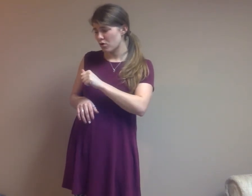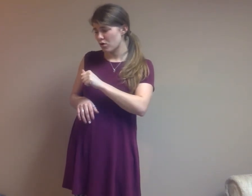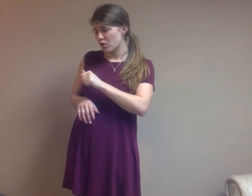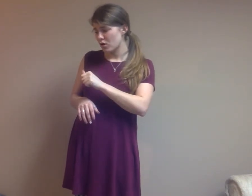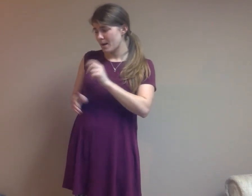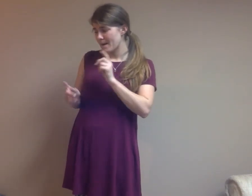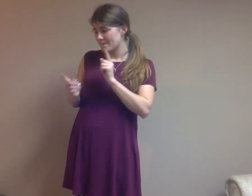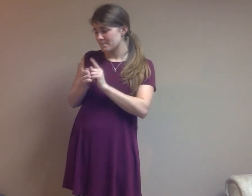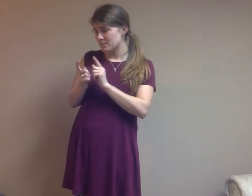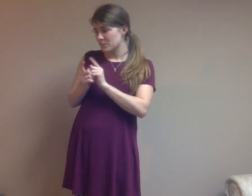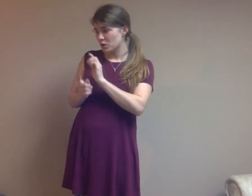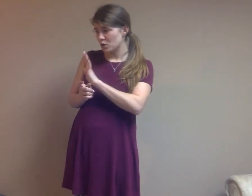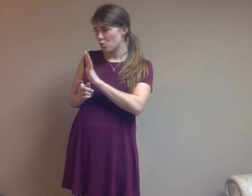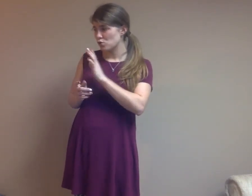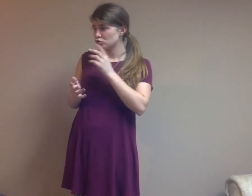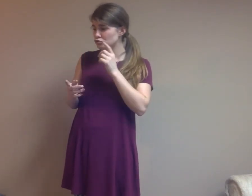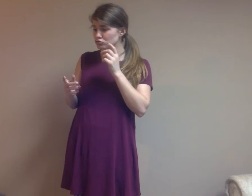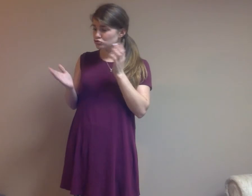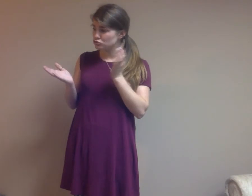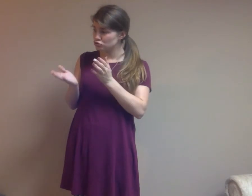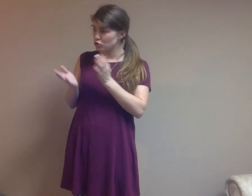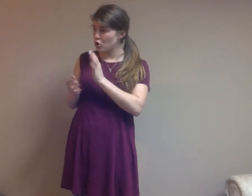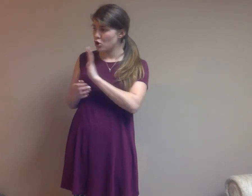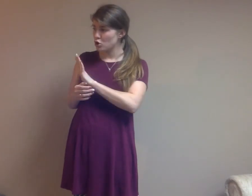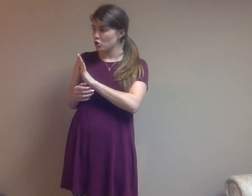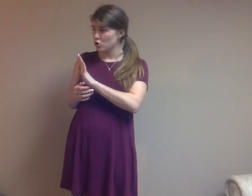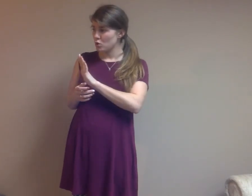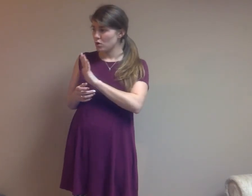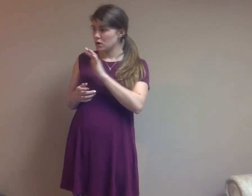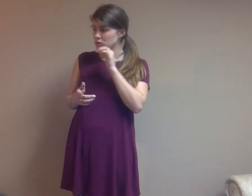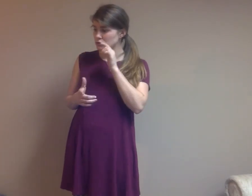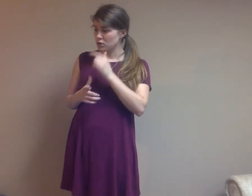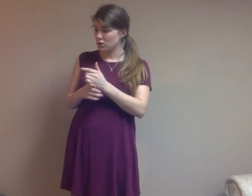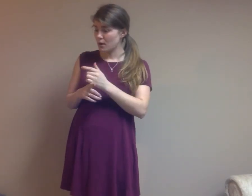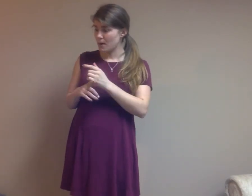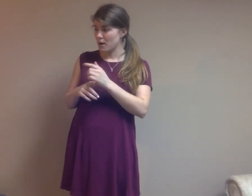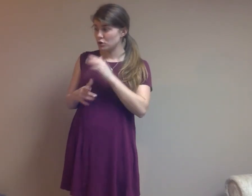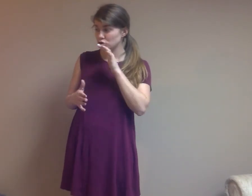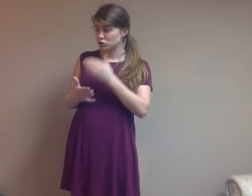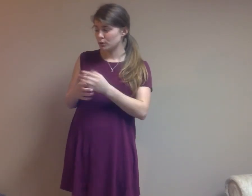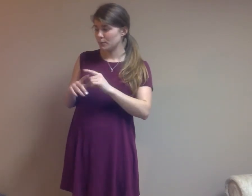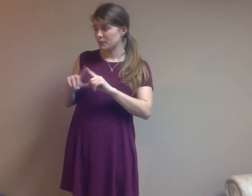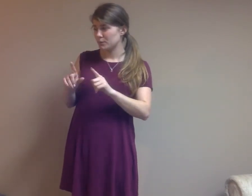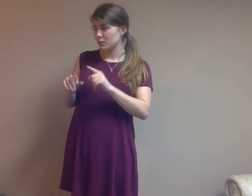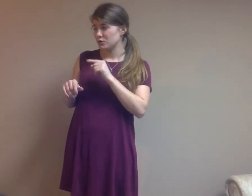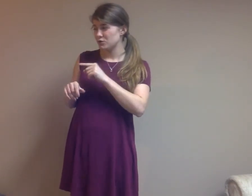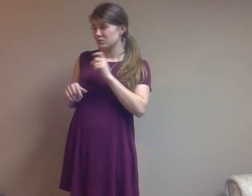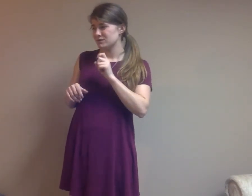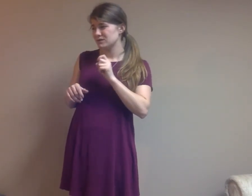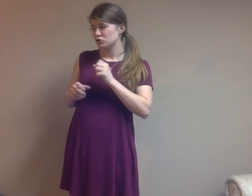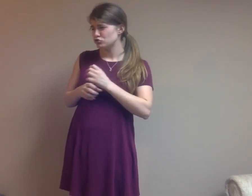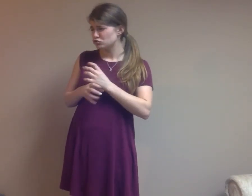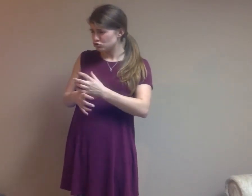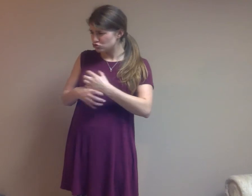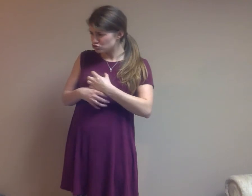us that, you know, we're looking after April. The school rallies round April and are